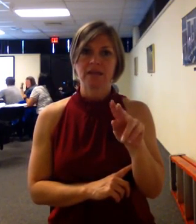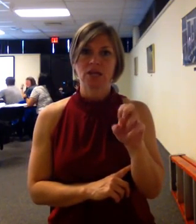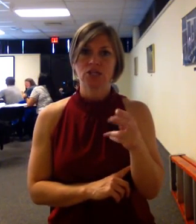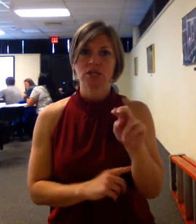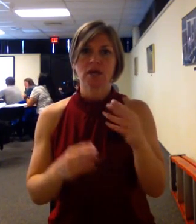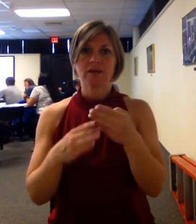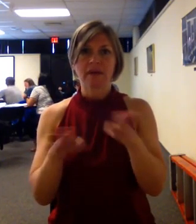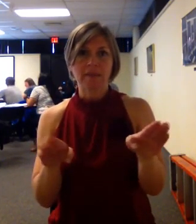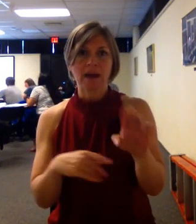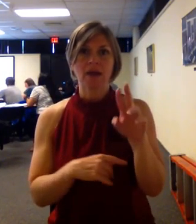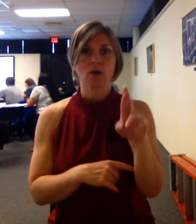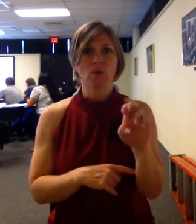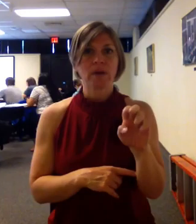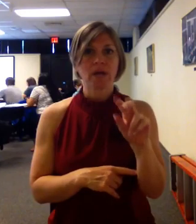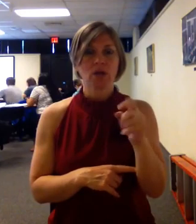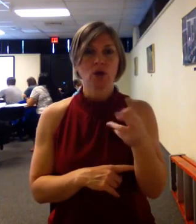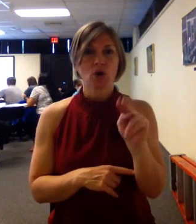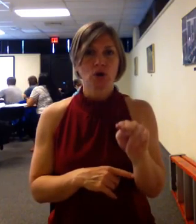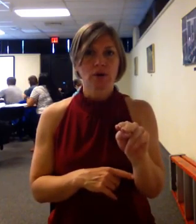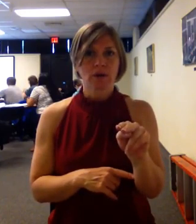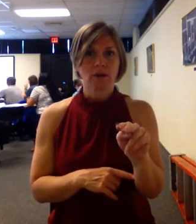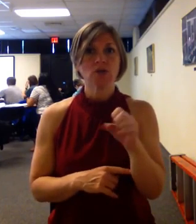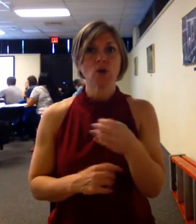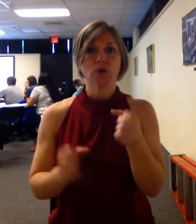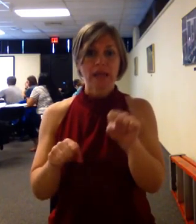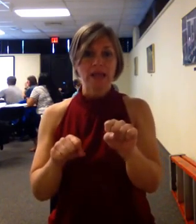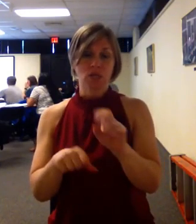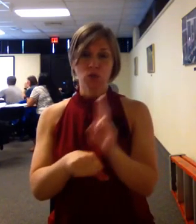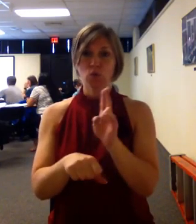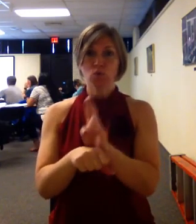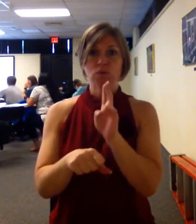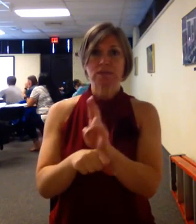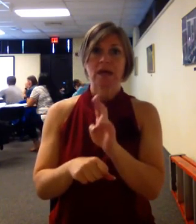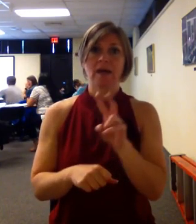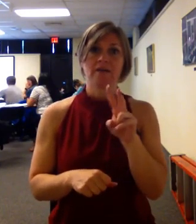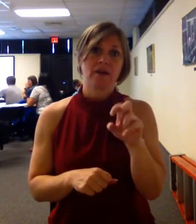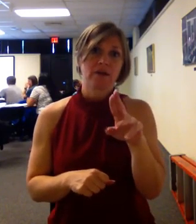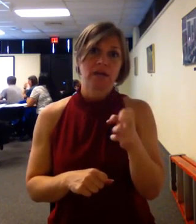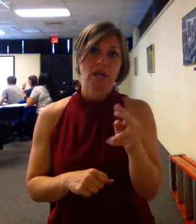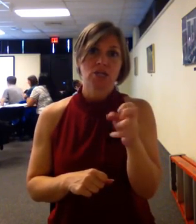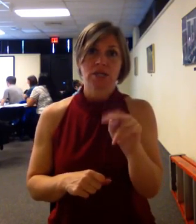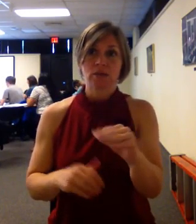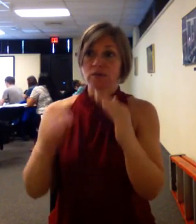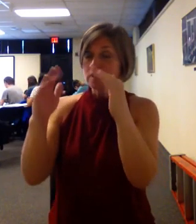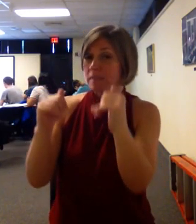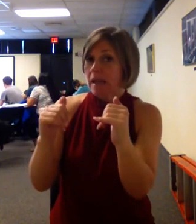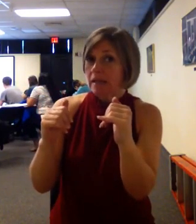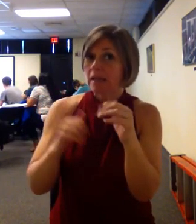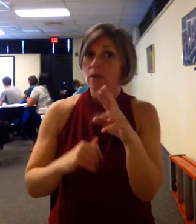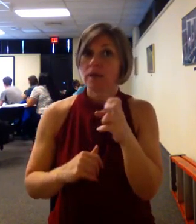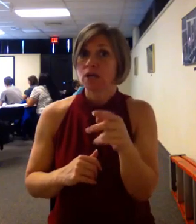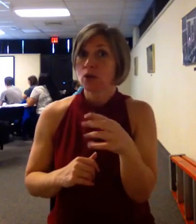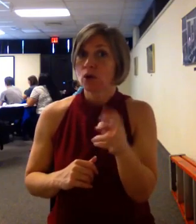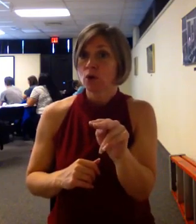you're given, you can use then and calculate that coefficient of variation, whether it's an expected whether it was an actual